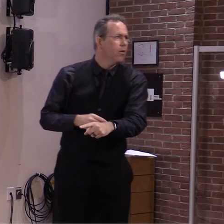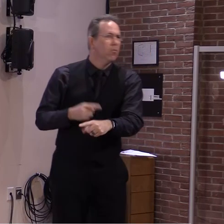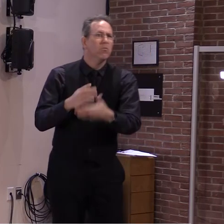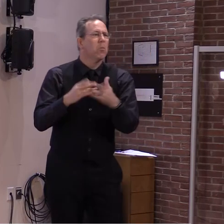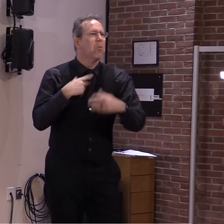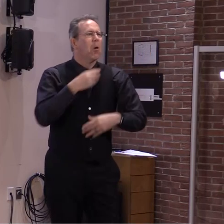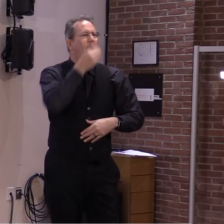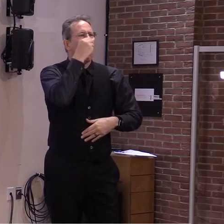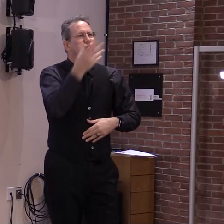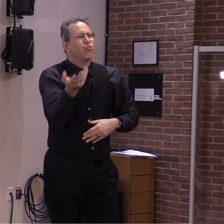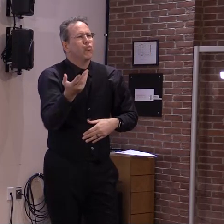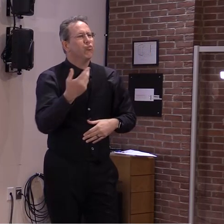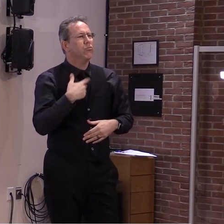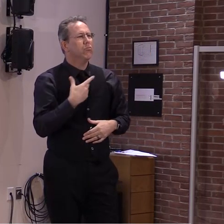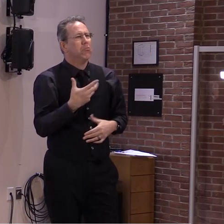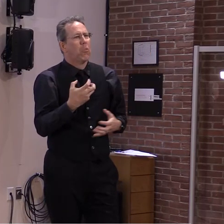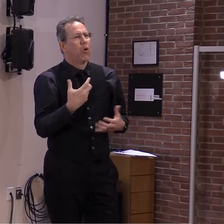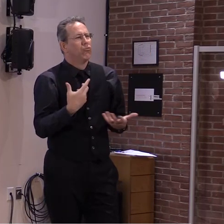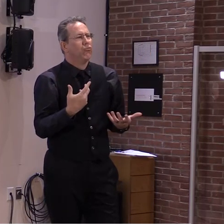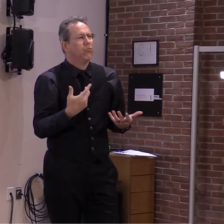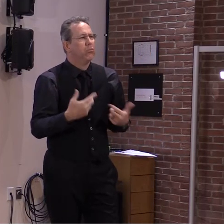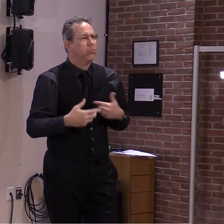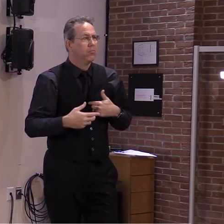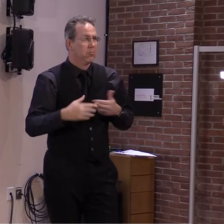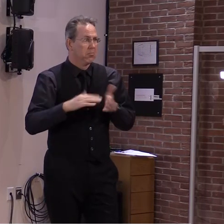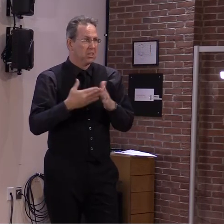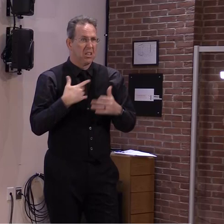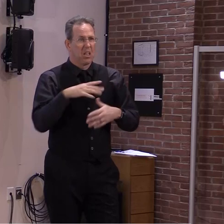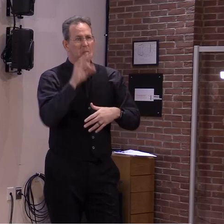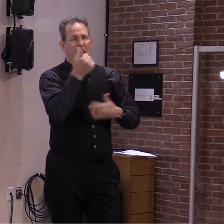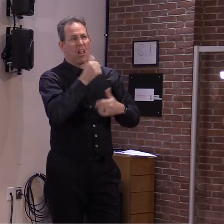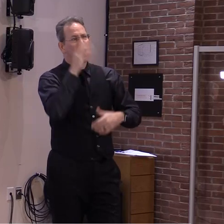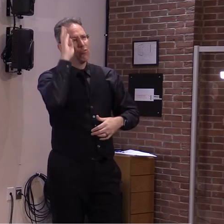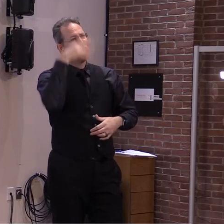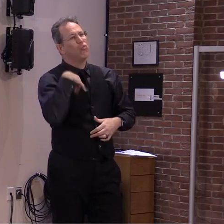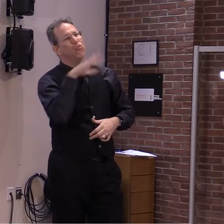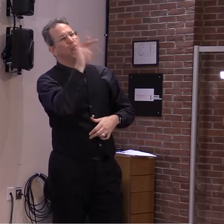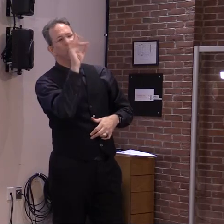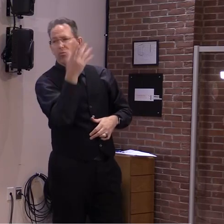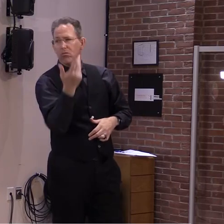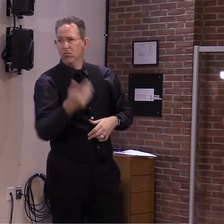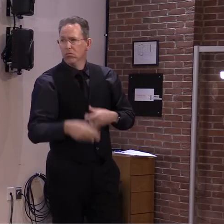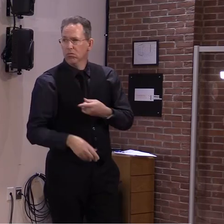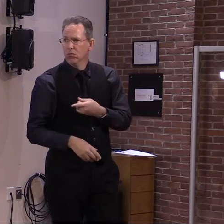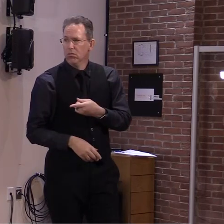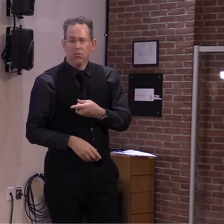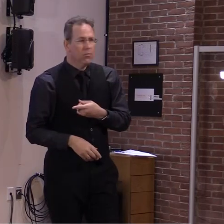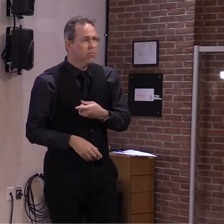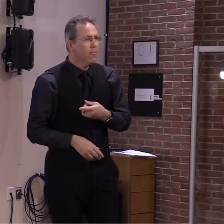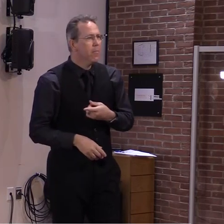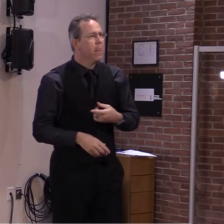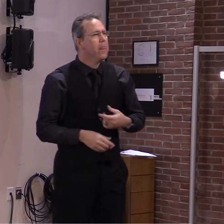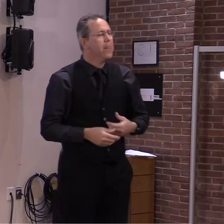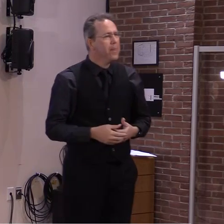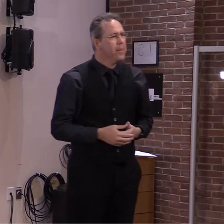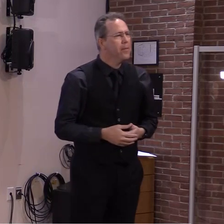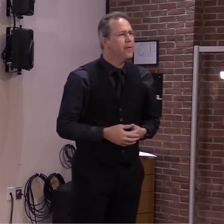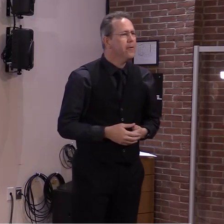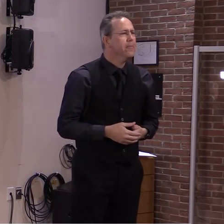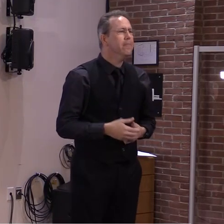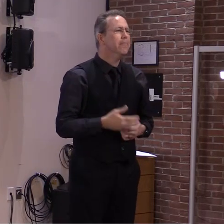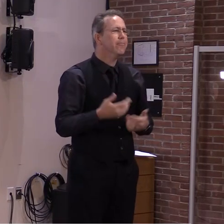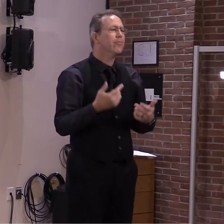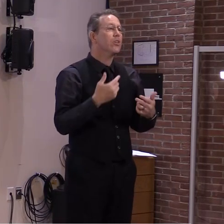you think, within their community to find a site that works for them? Yeah, I mean, there may be, you know, within their community is going to be like